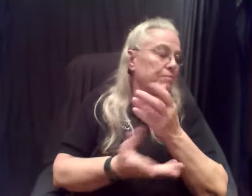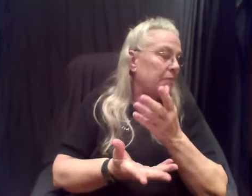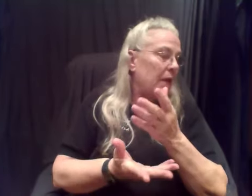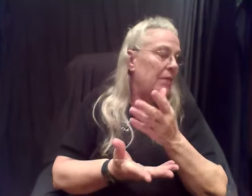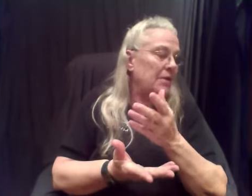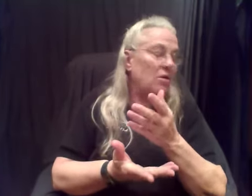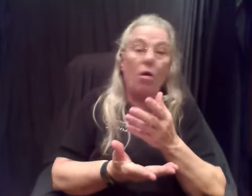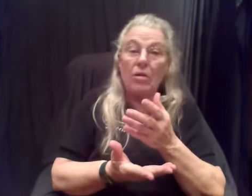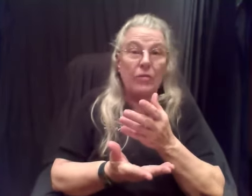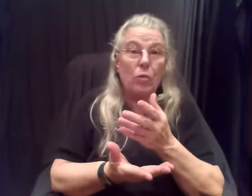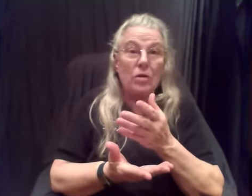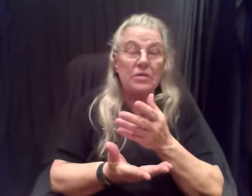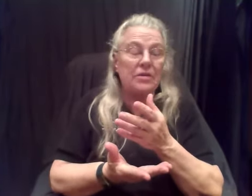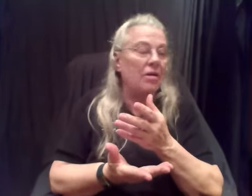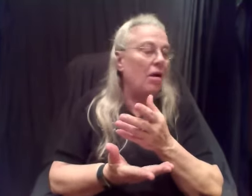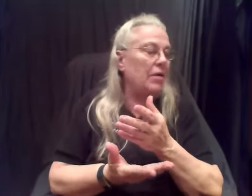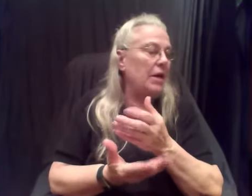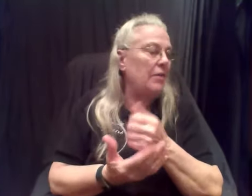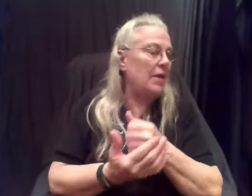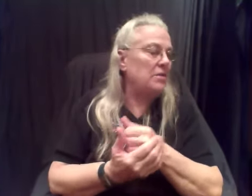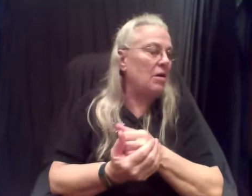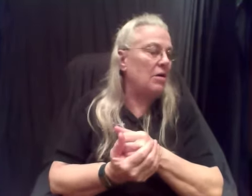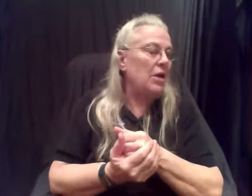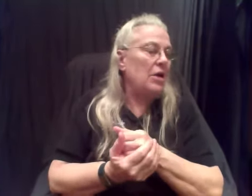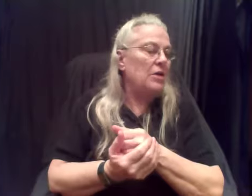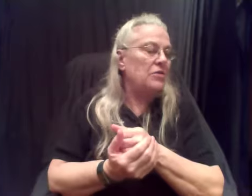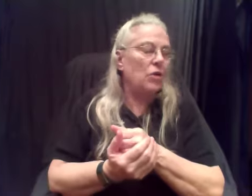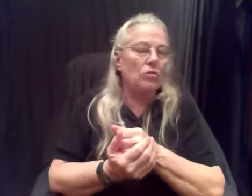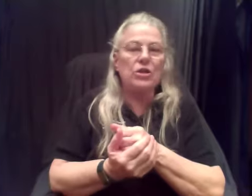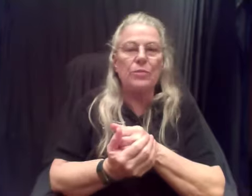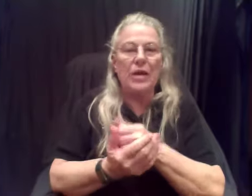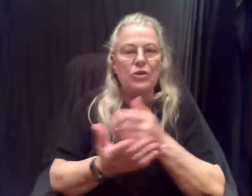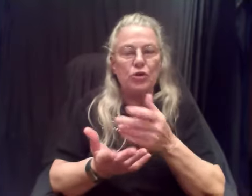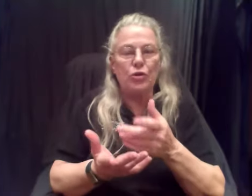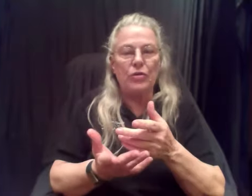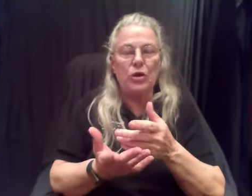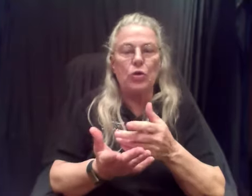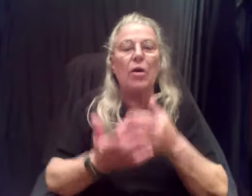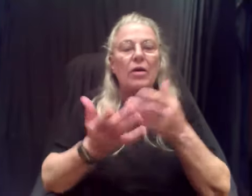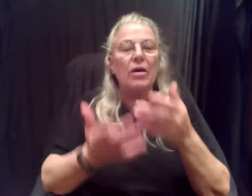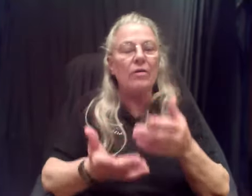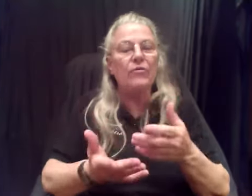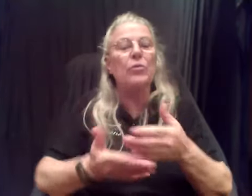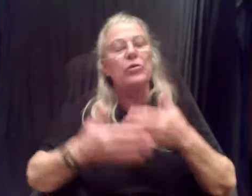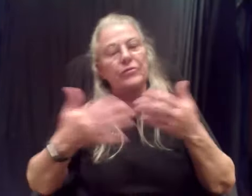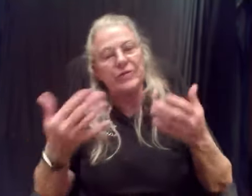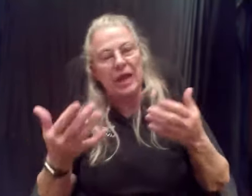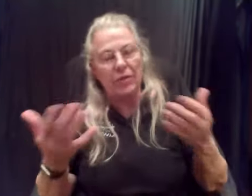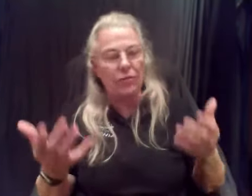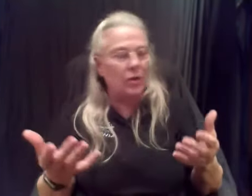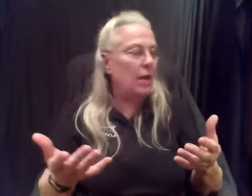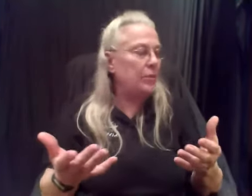And that's all of the words that there are in that song. So just make sure that you are comfortable. You've sang it through a couple